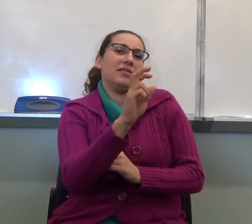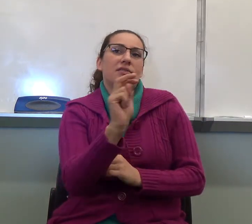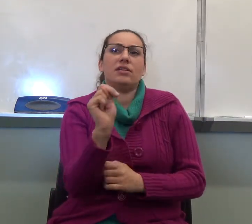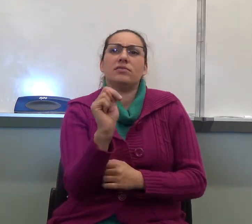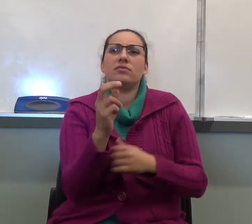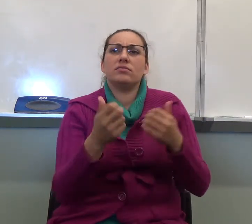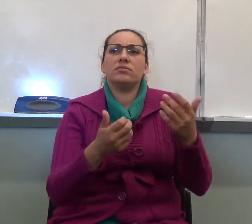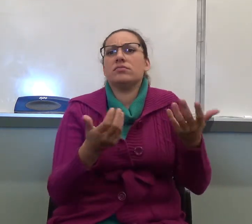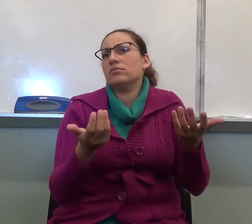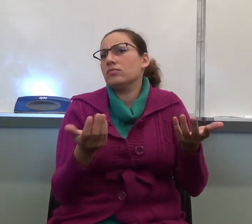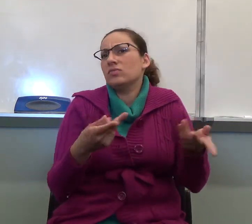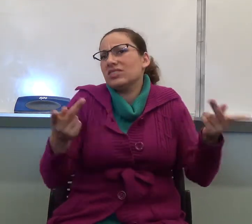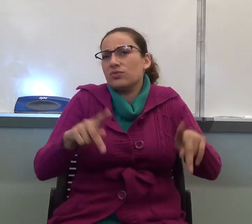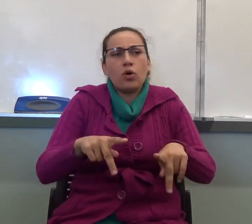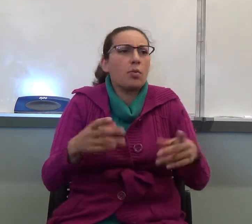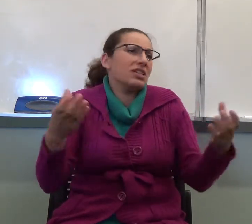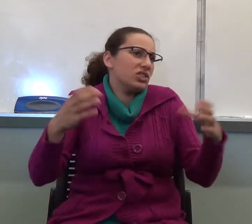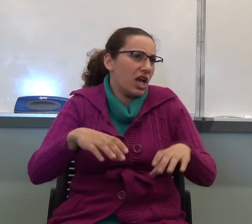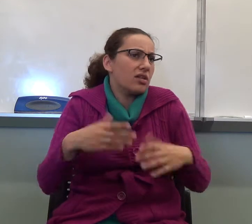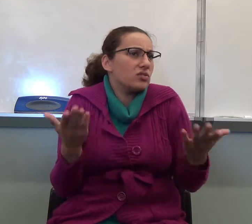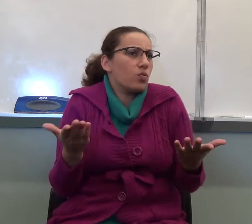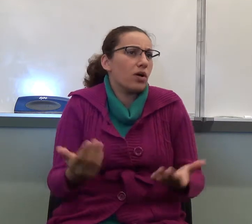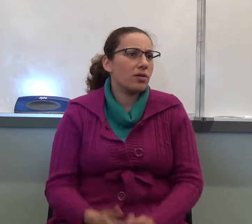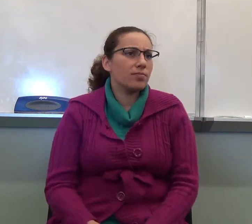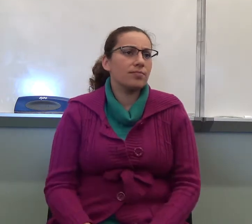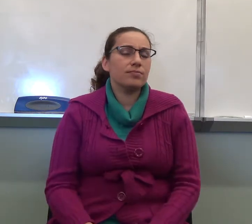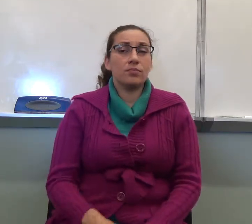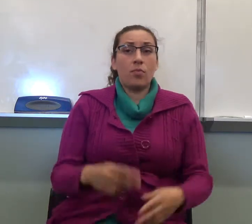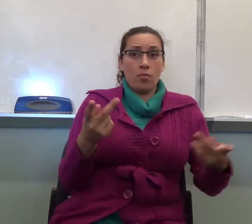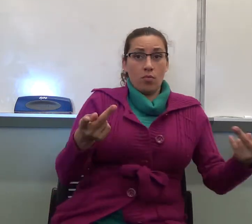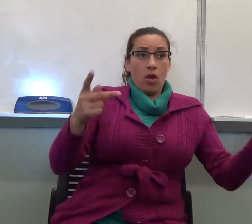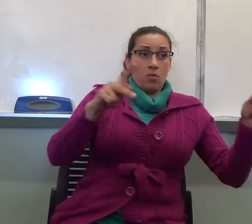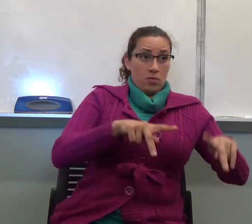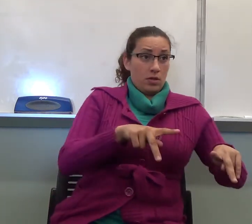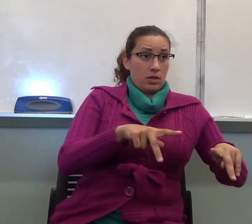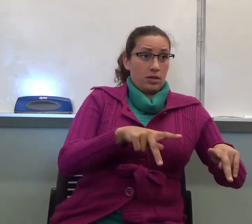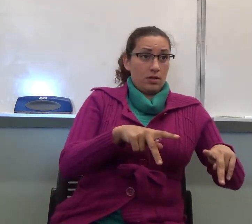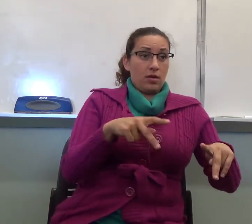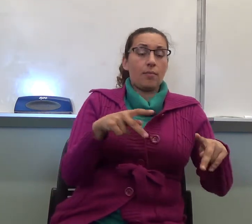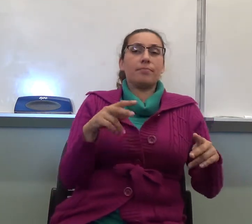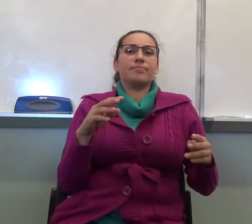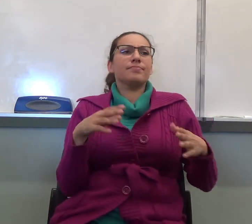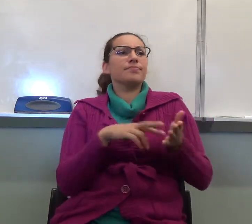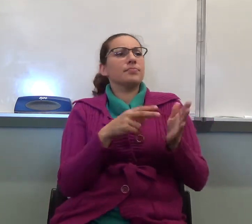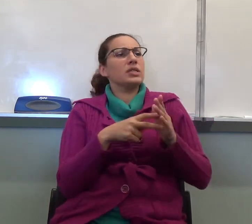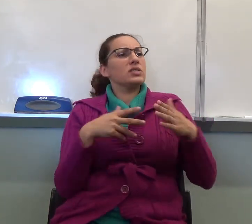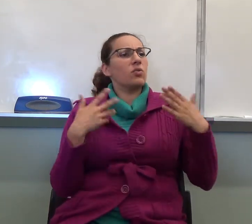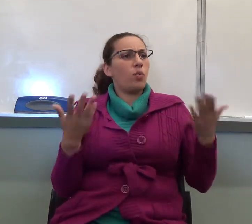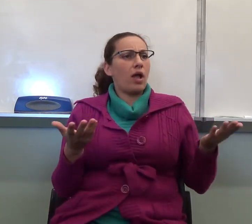Huh? Probability is the number of elements in an event